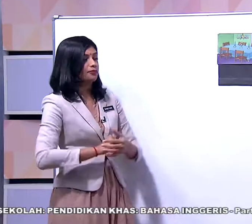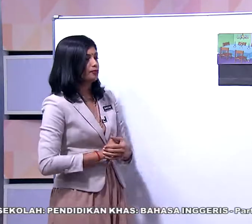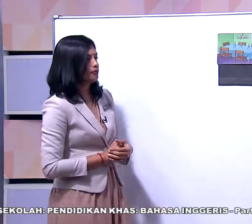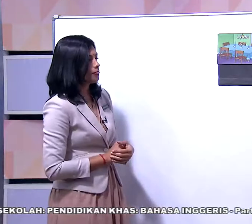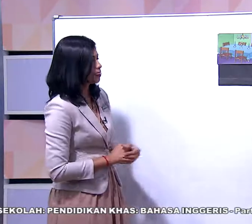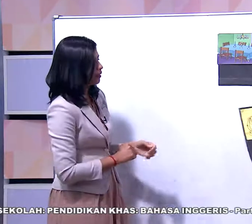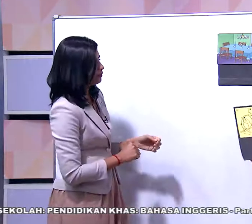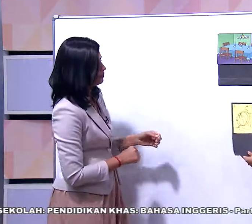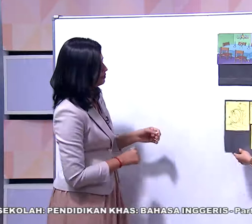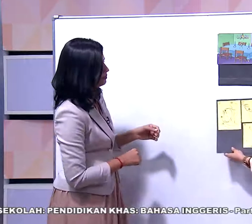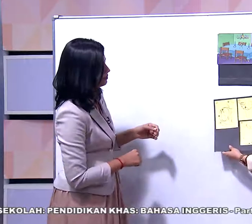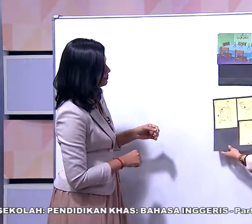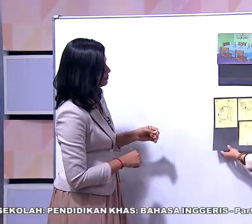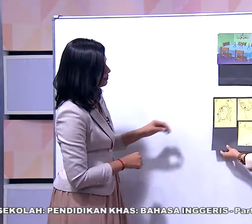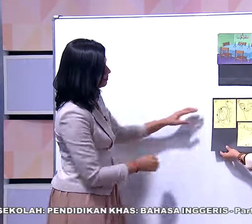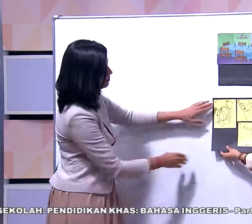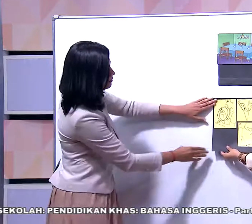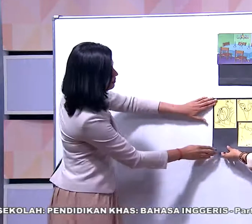The signing. All right.